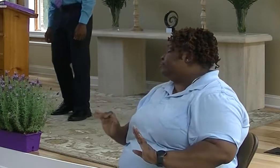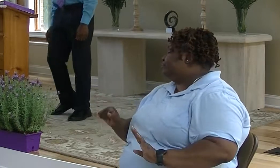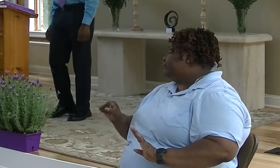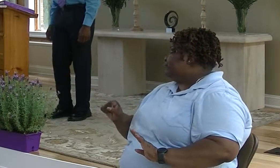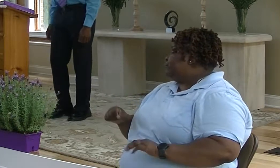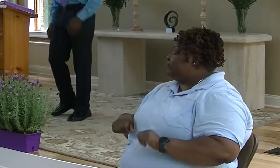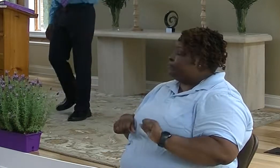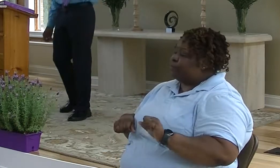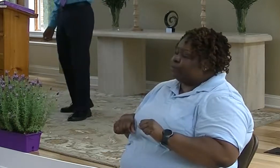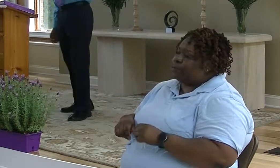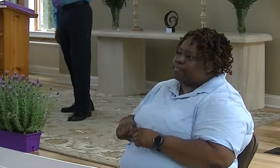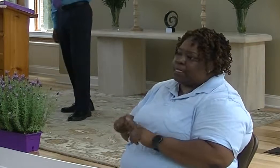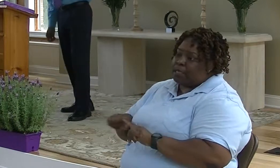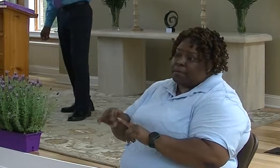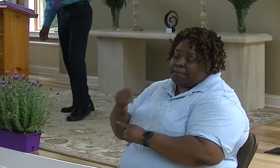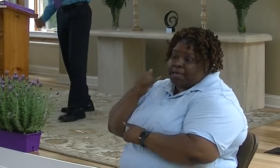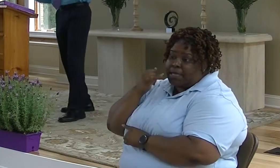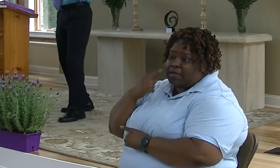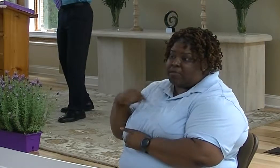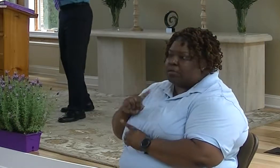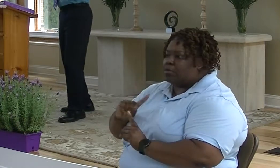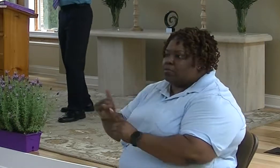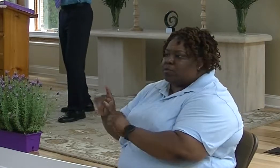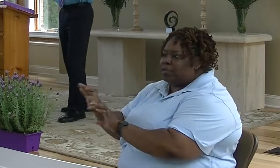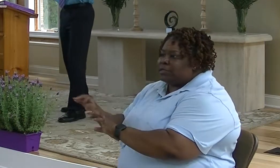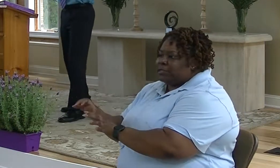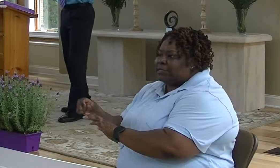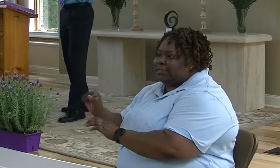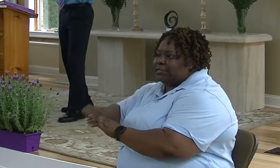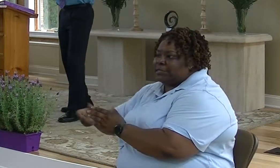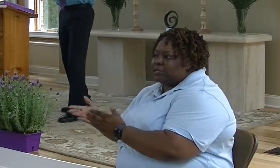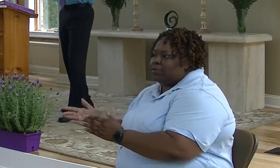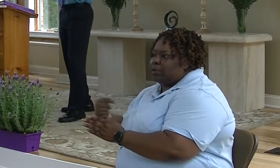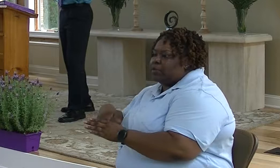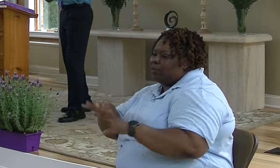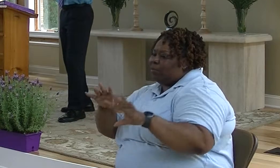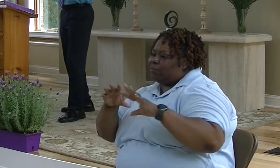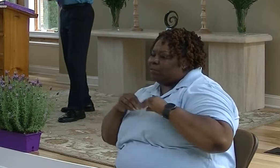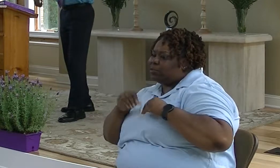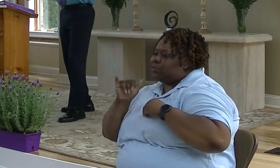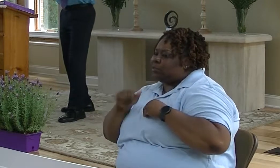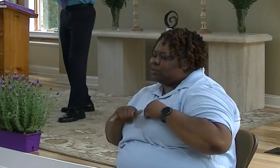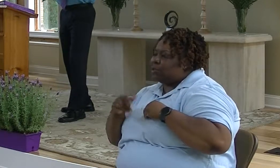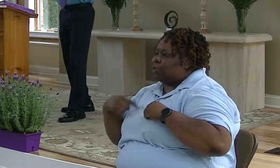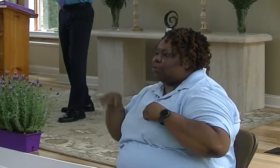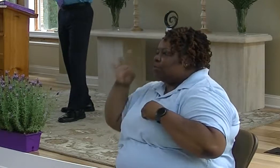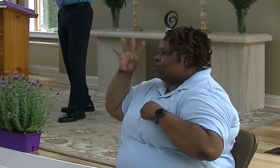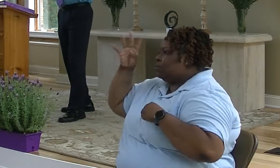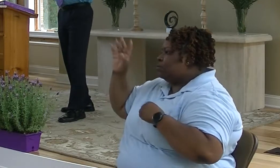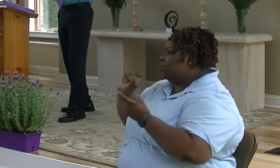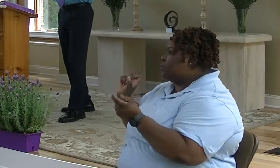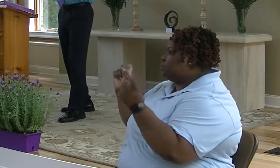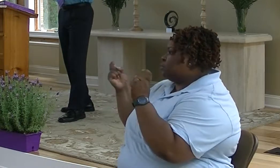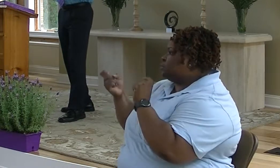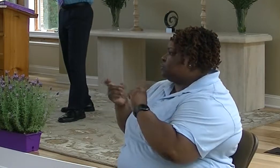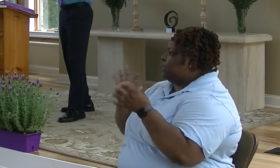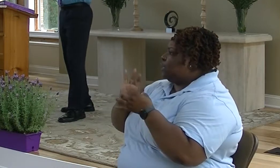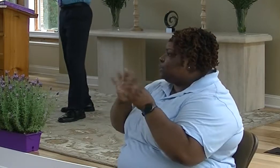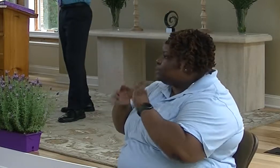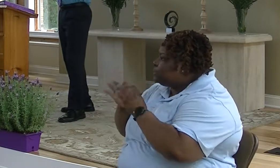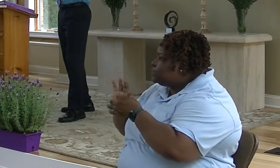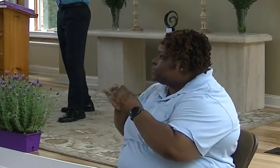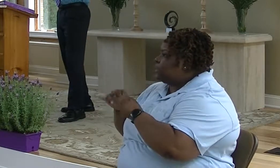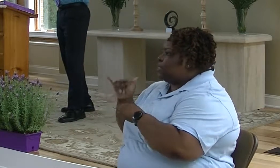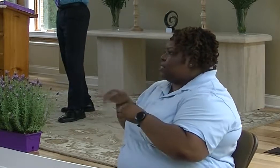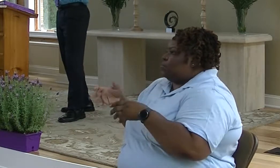okay. And even if we went out and did it, somewhere in us, we took that in and we took it in and we created a chain that we have